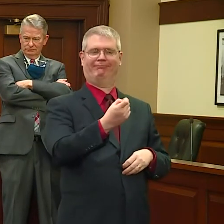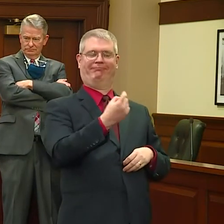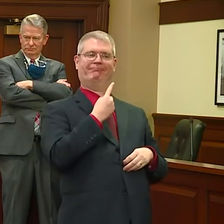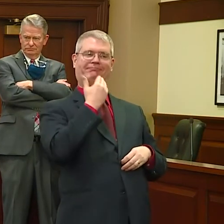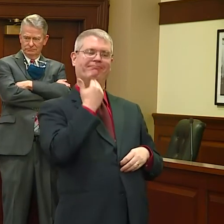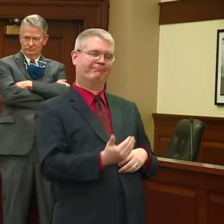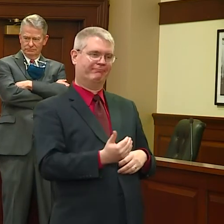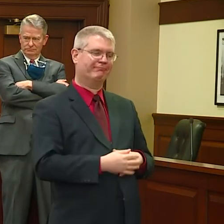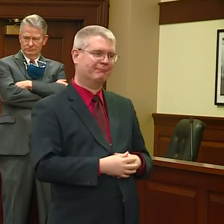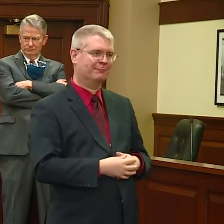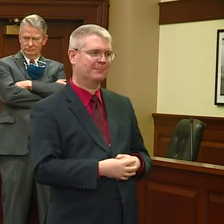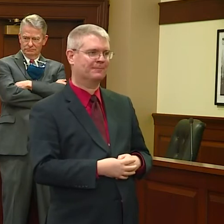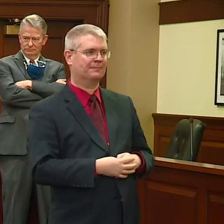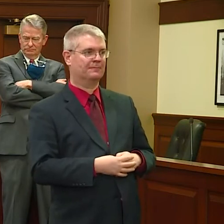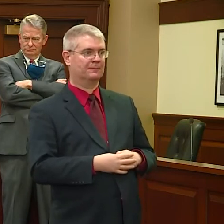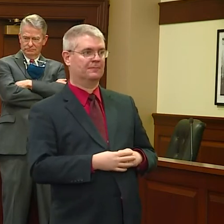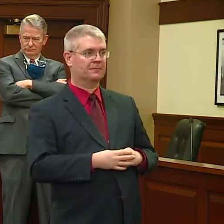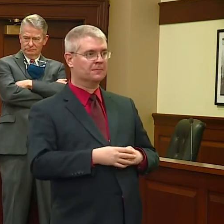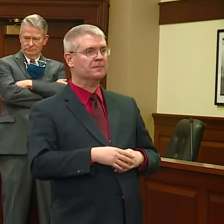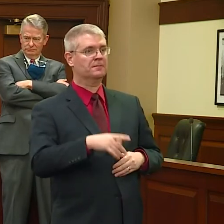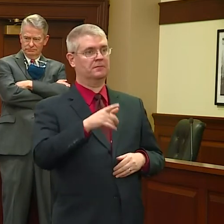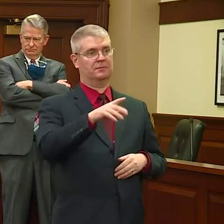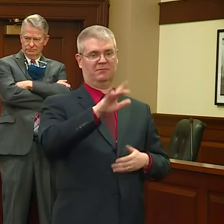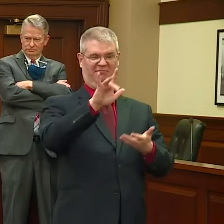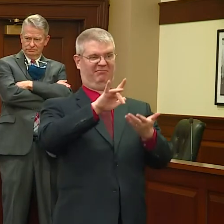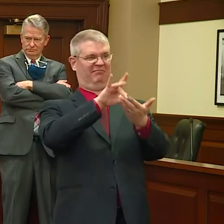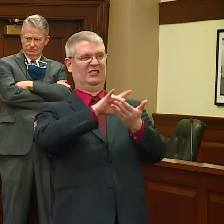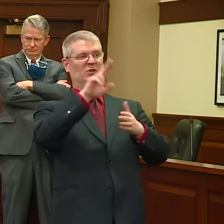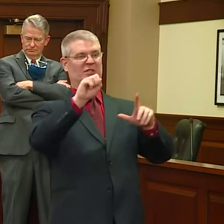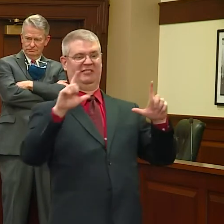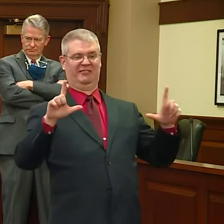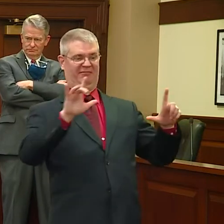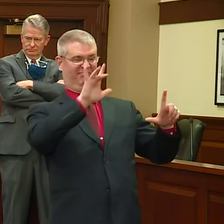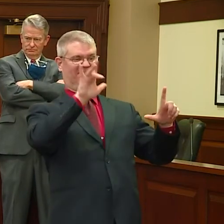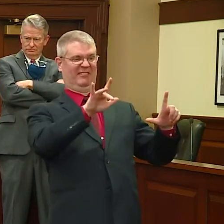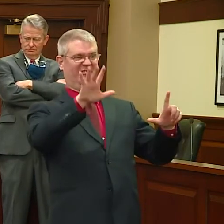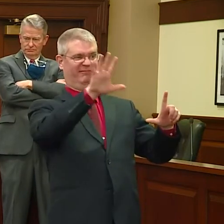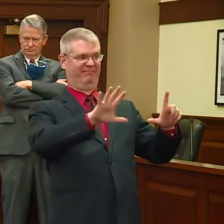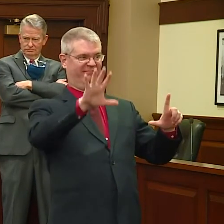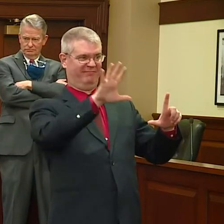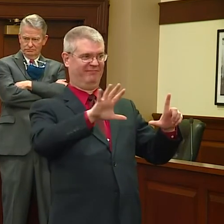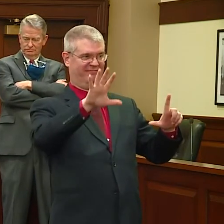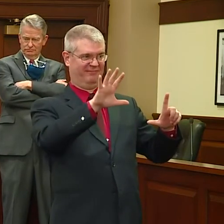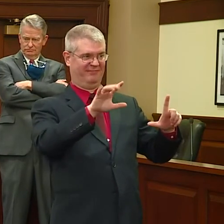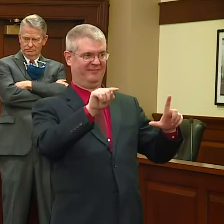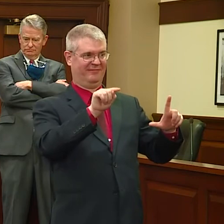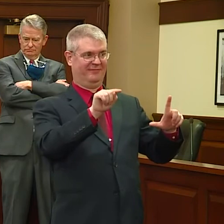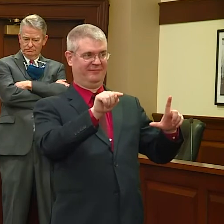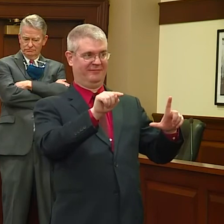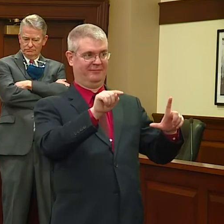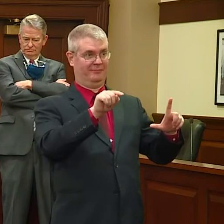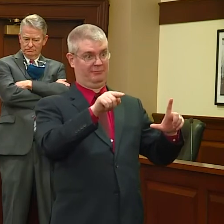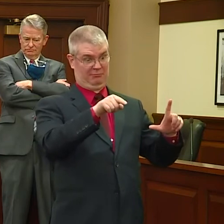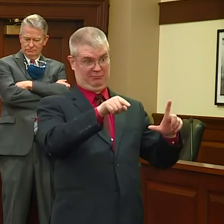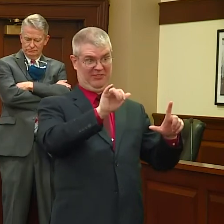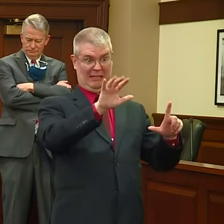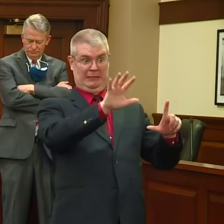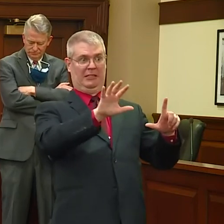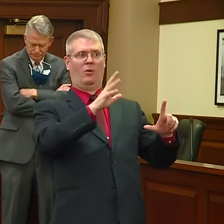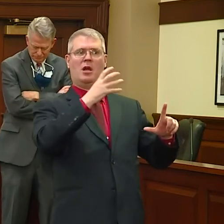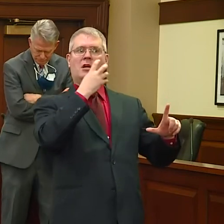western states are getting hard hit, and I don't think we can should overstate our understanding